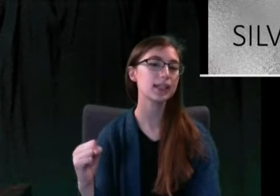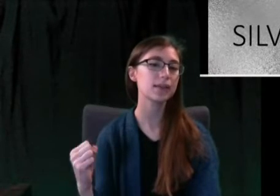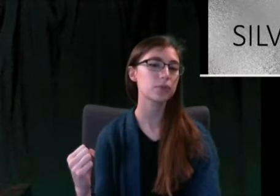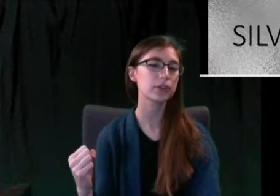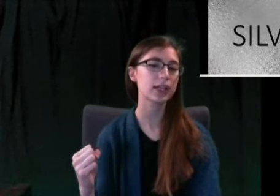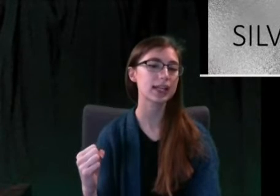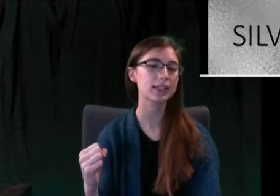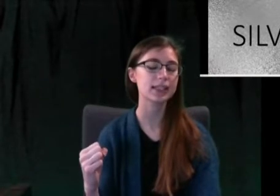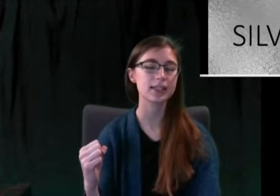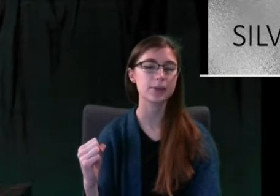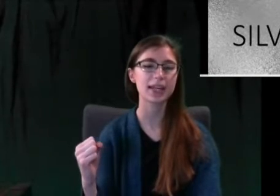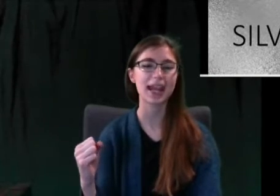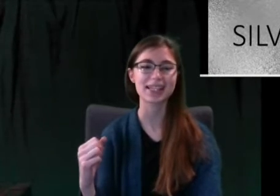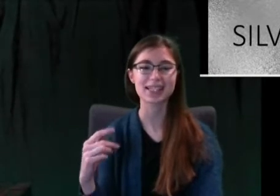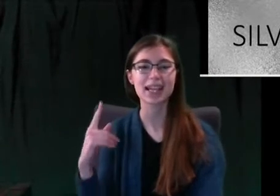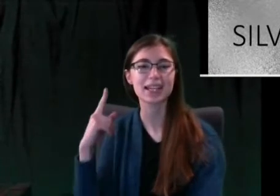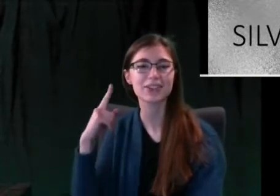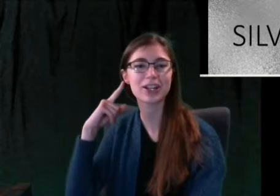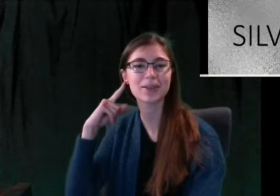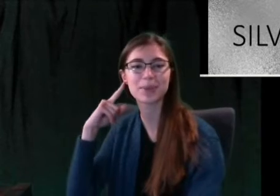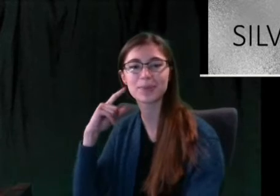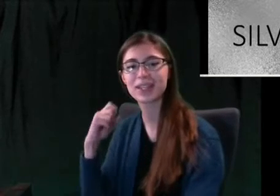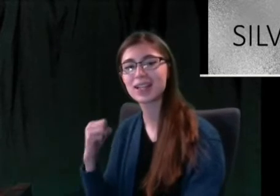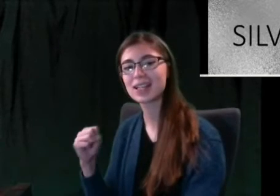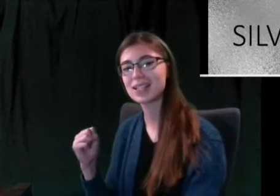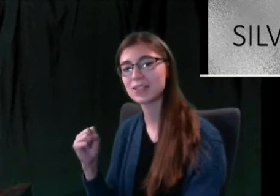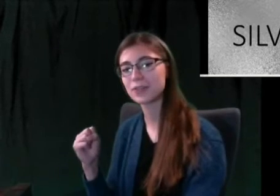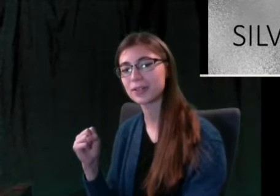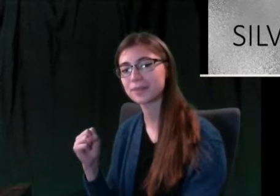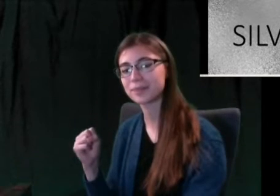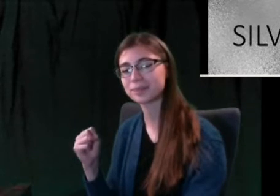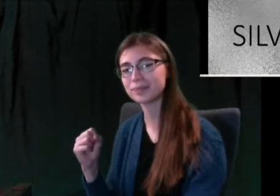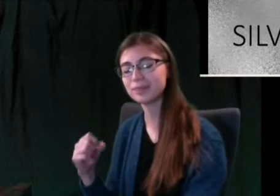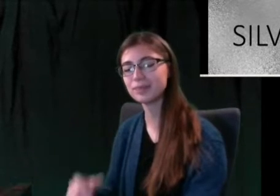move your hand into an S hand shape. Silver.